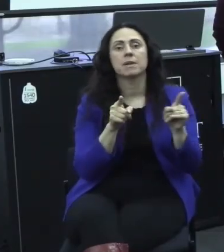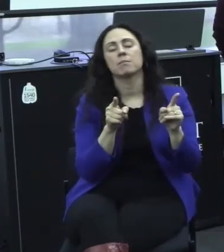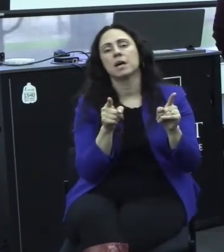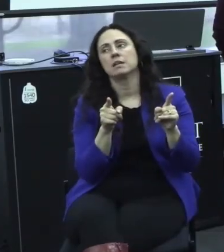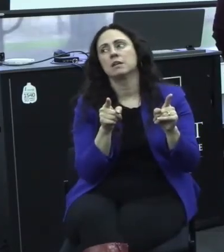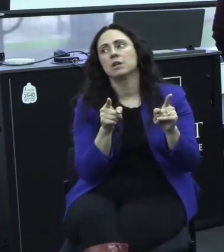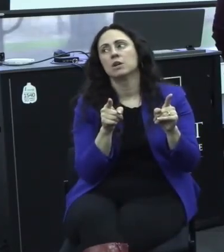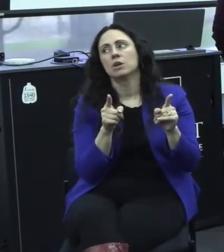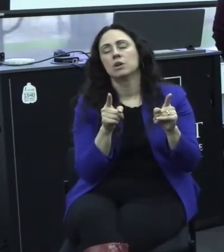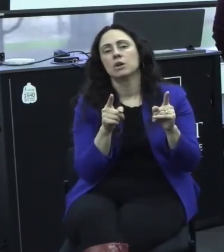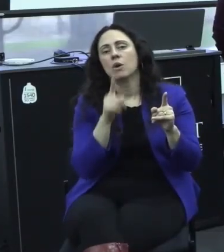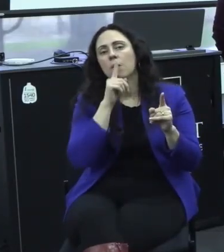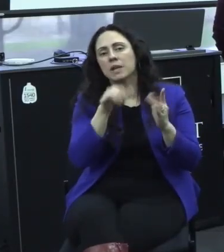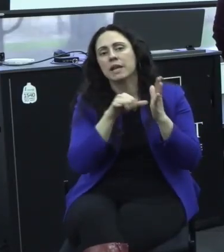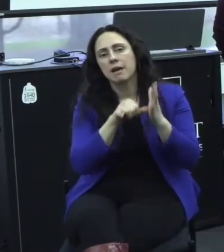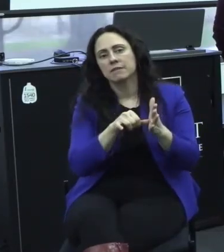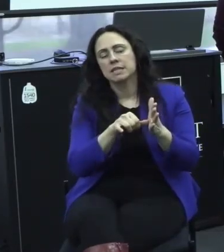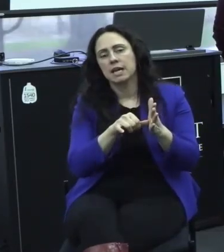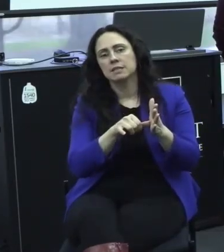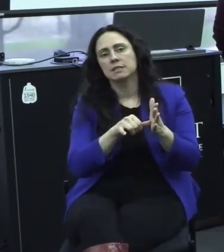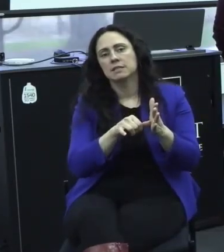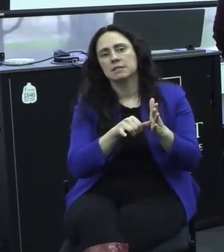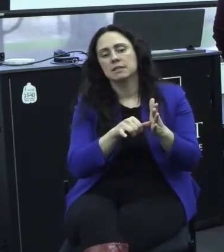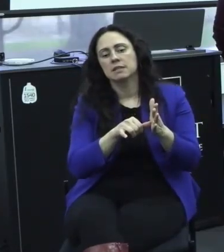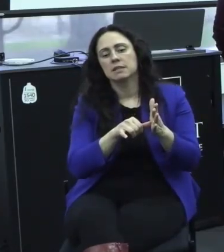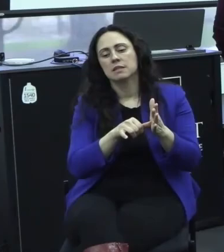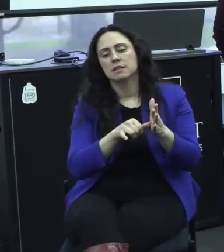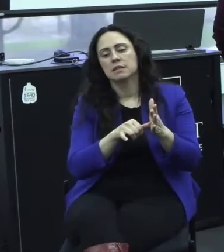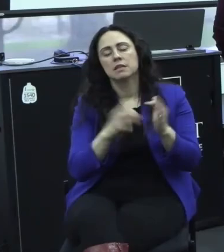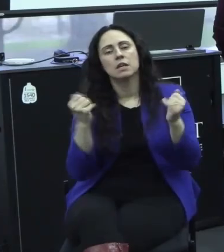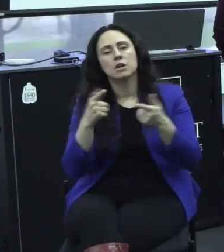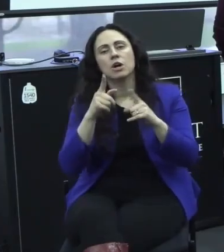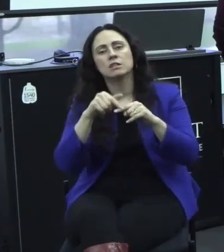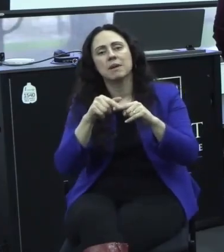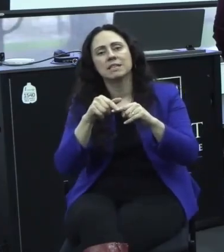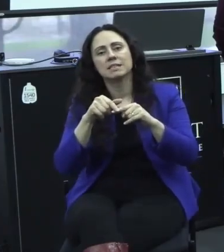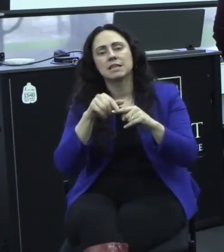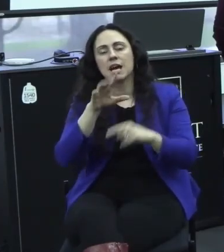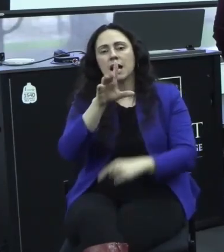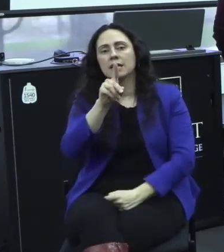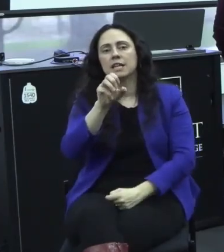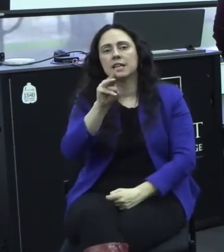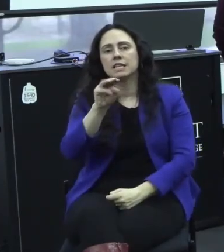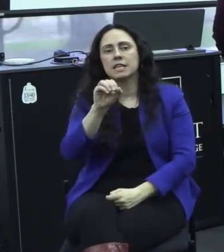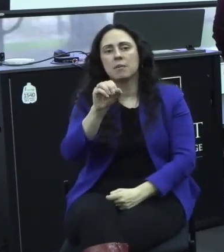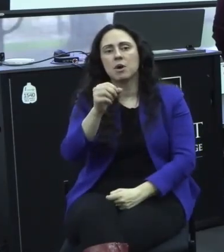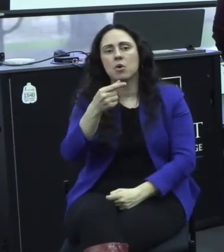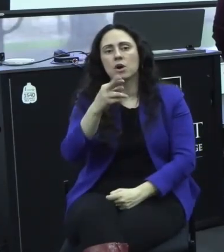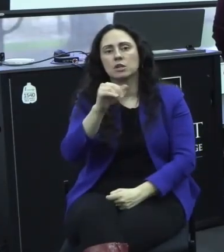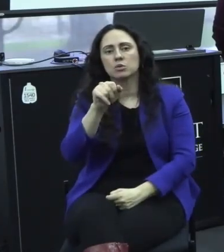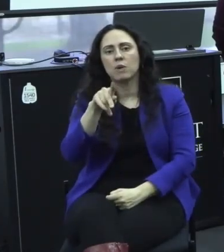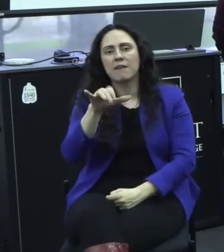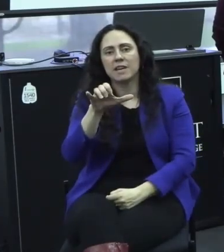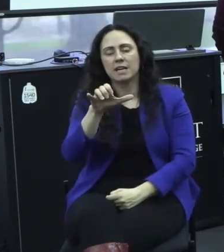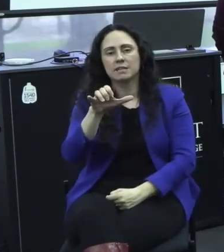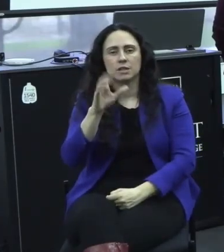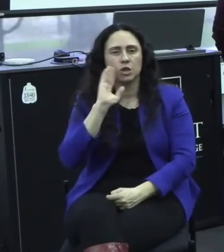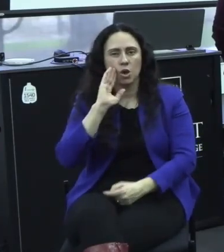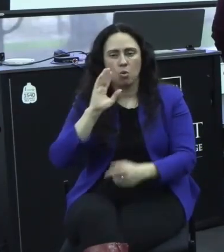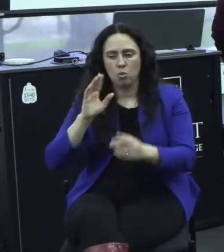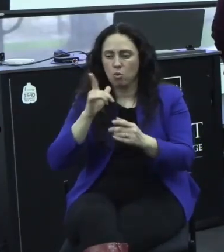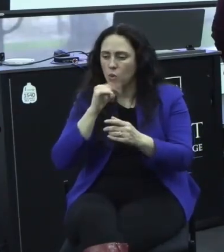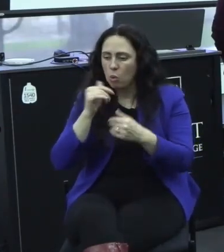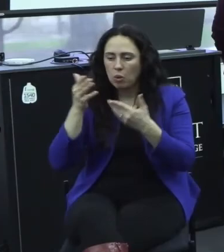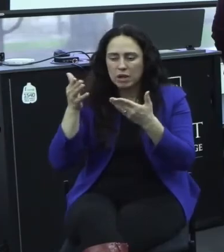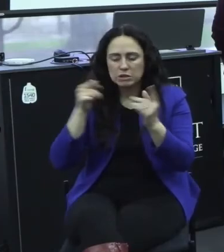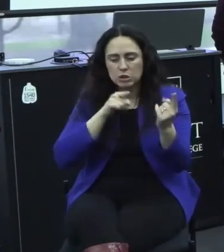I will really emphasize is, I mentioned before, is it all depends on demographics. And our job is, I don't know if you know what